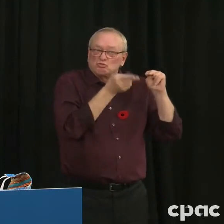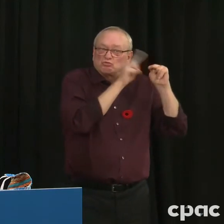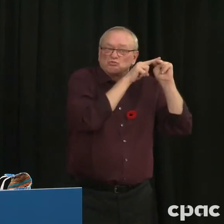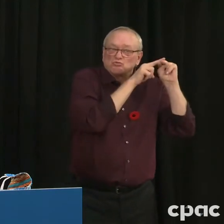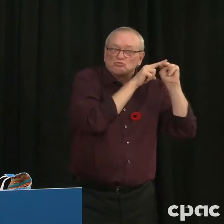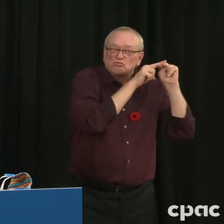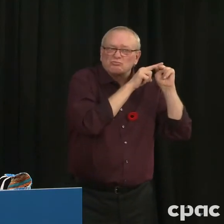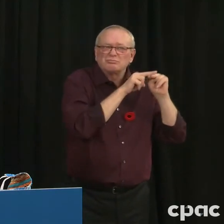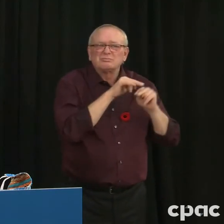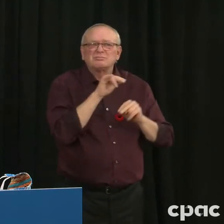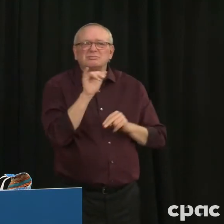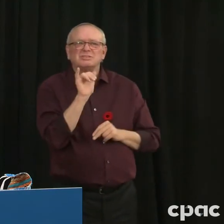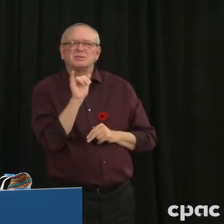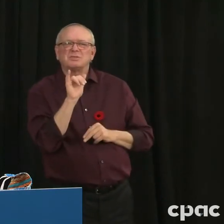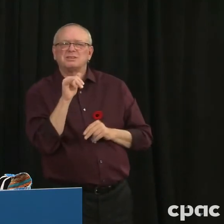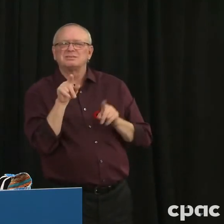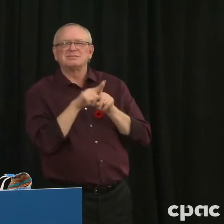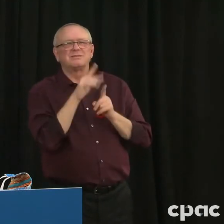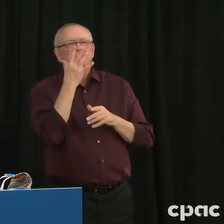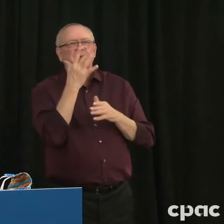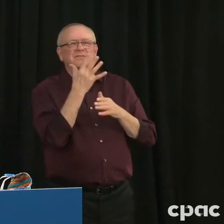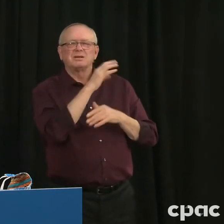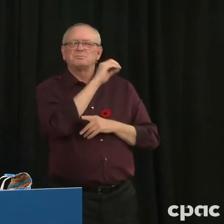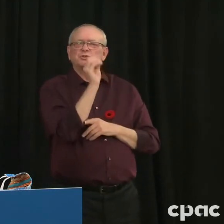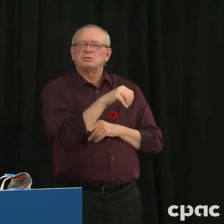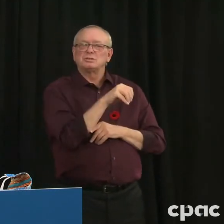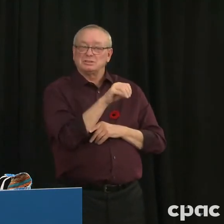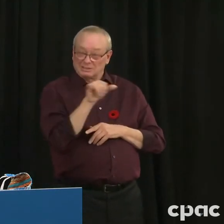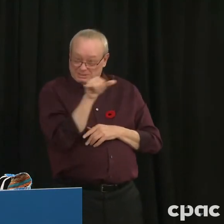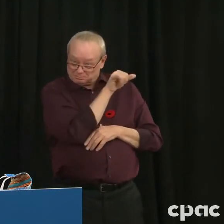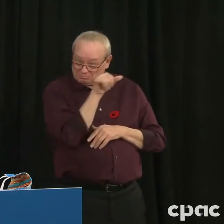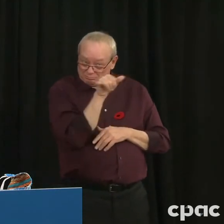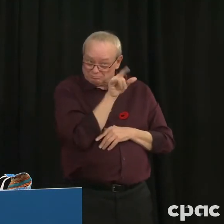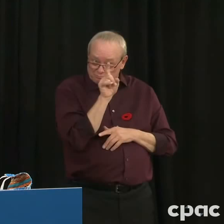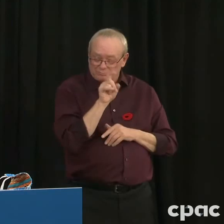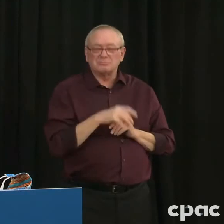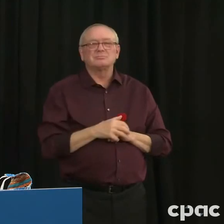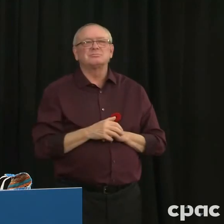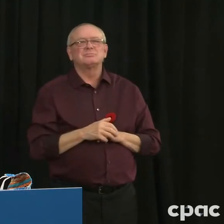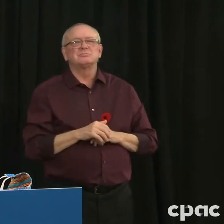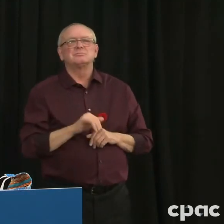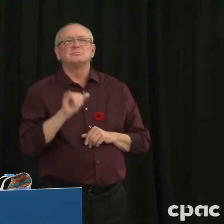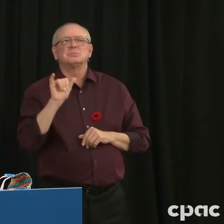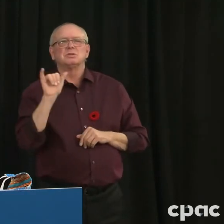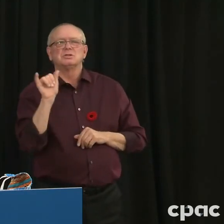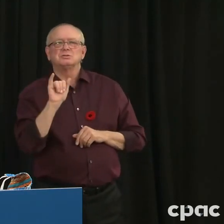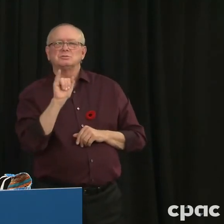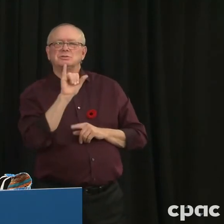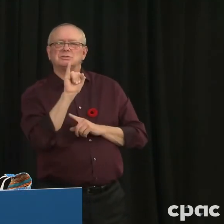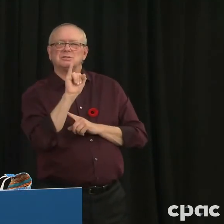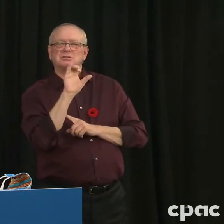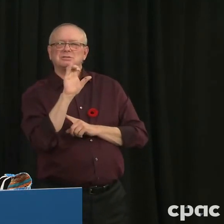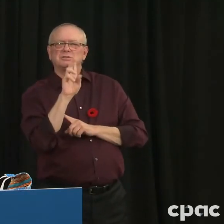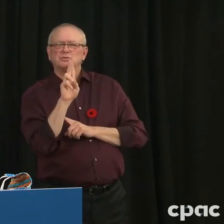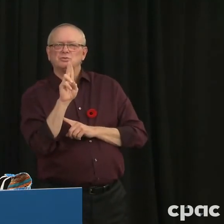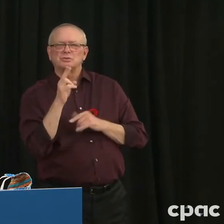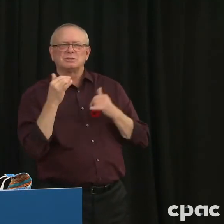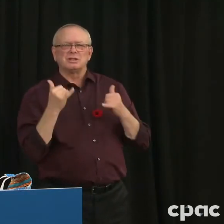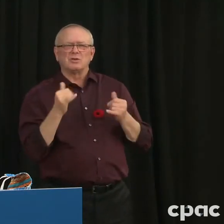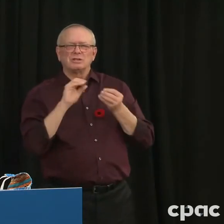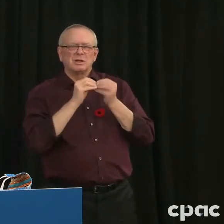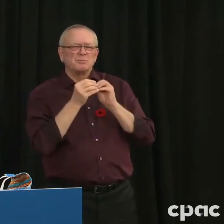the 50% threshold in ICU with about 56% if that 39 cases in ICU is translated